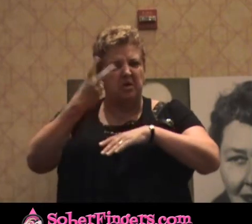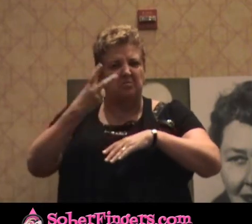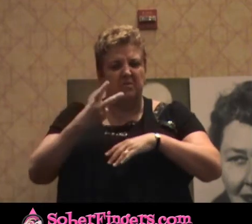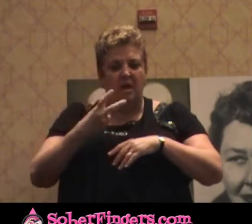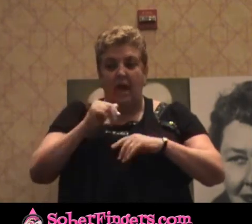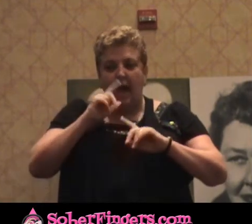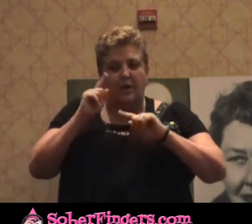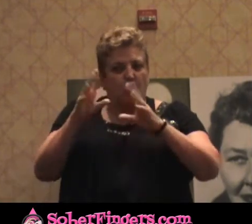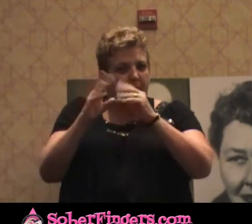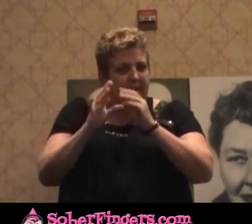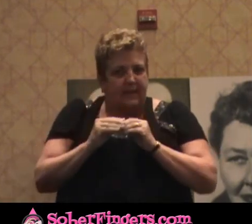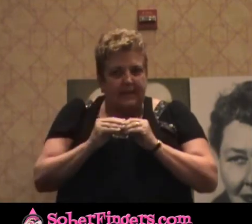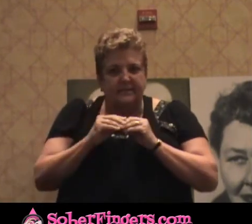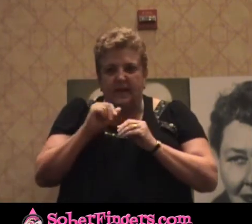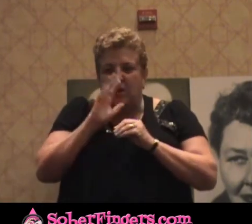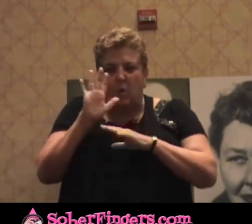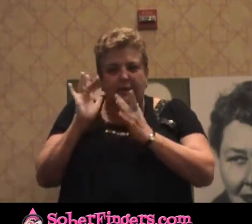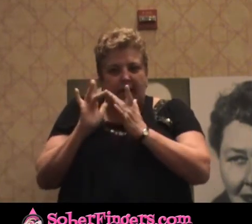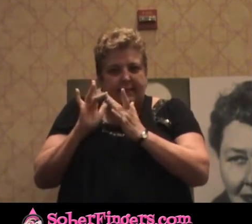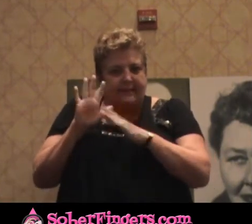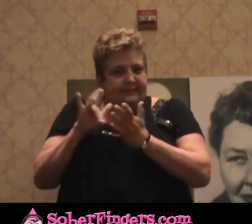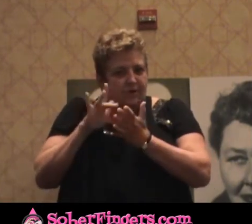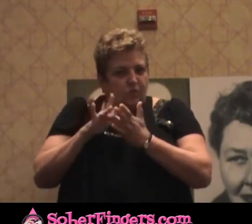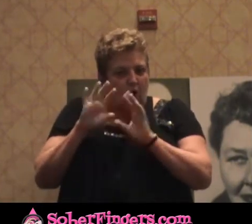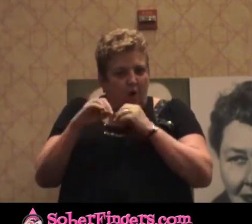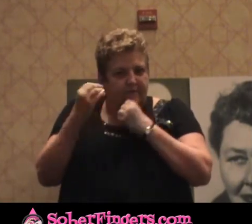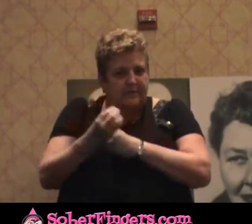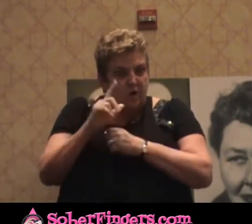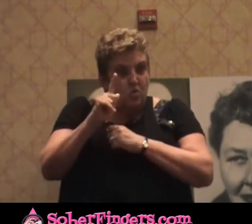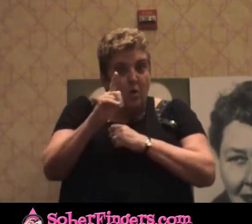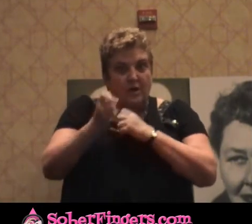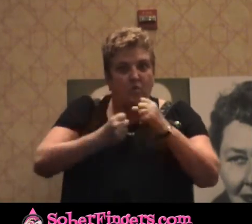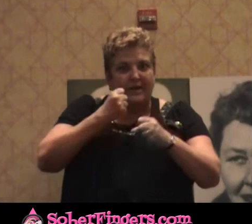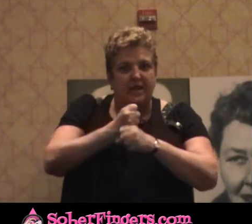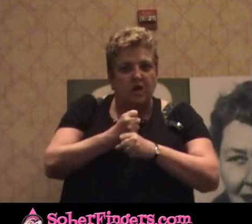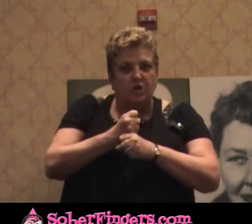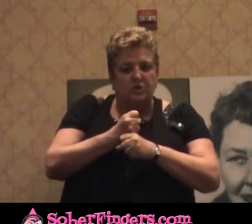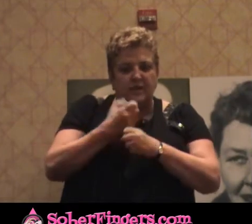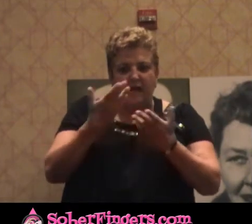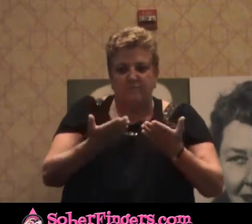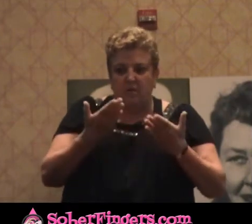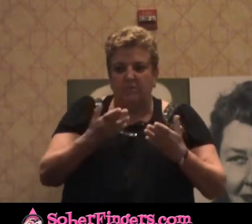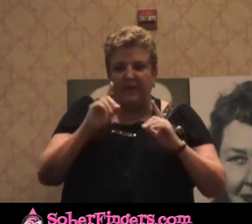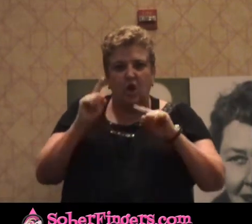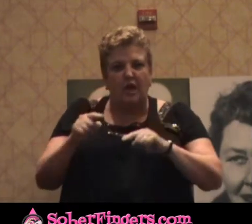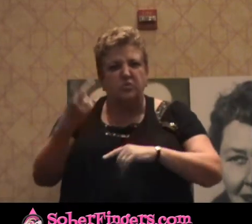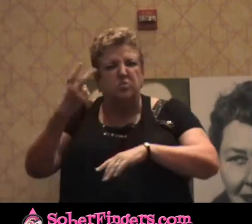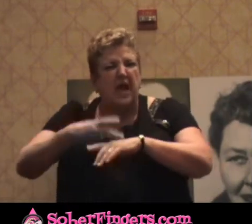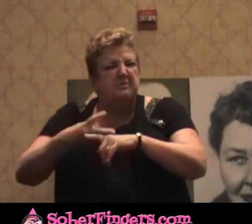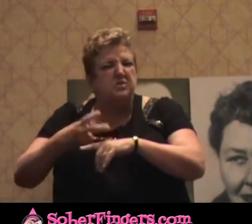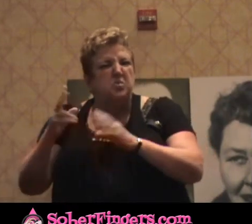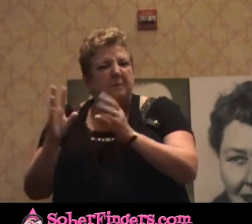don't contact central office. And in 21 years, I've probably been there twice to a meeting. And I go late and I leave